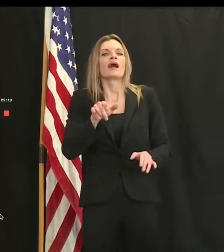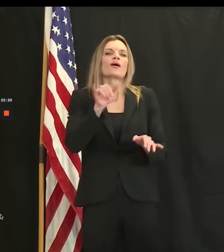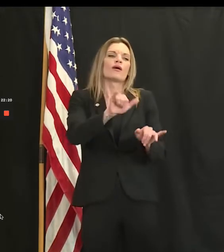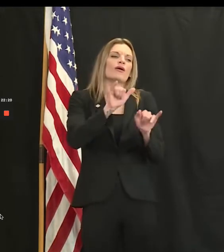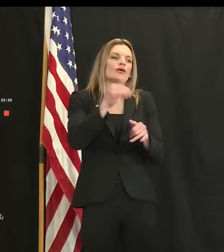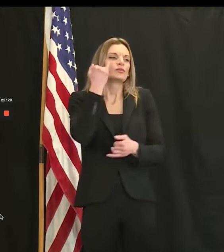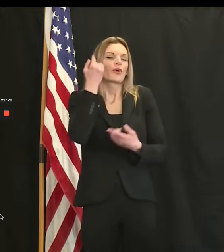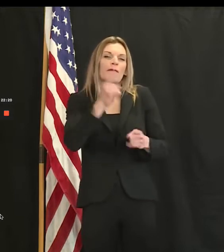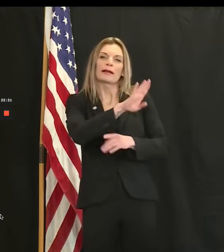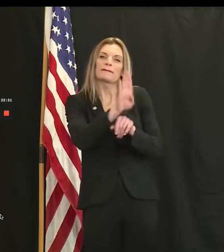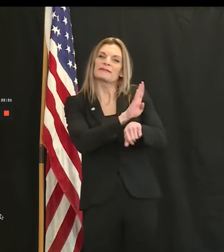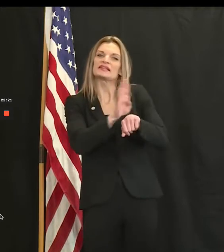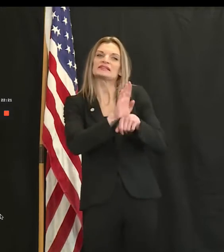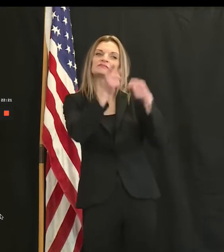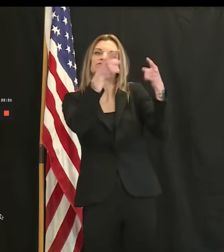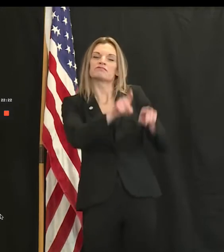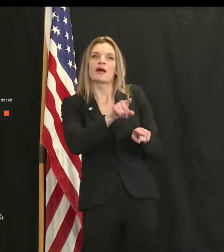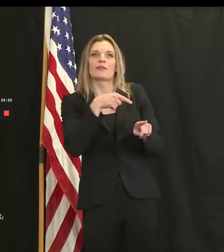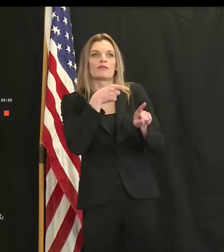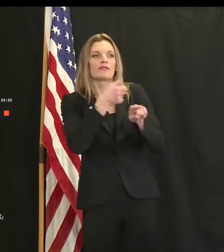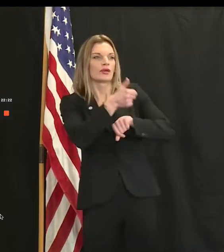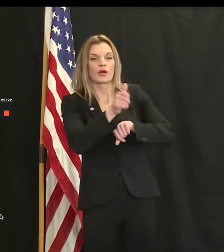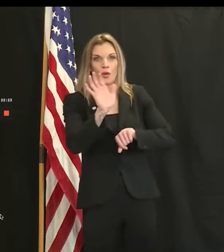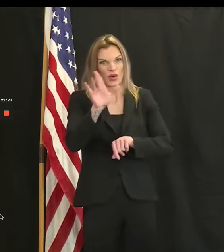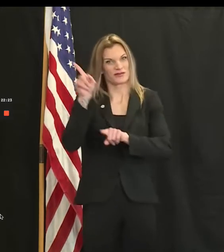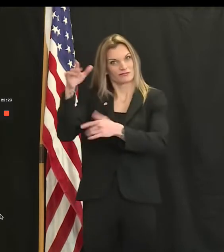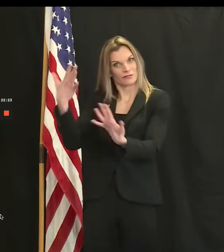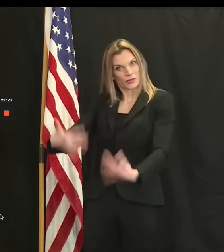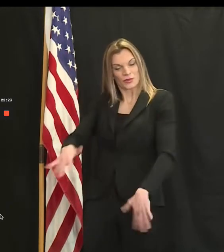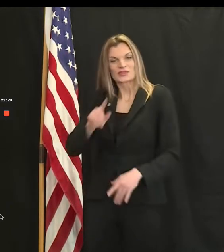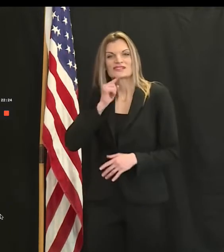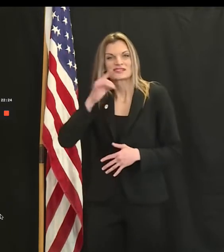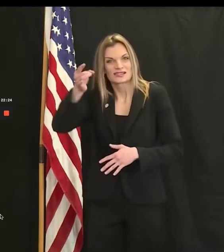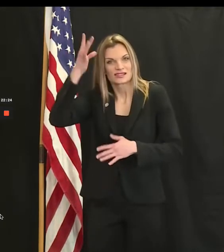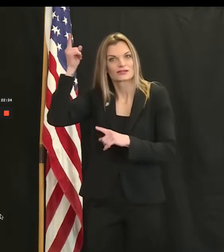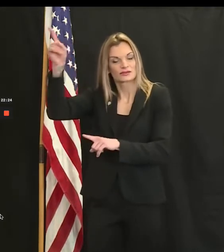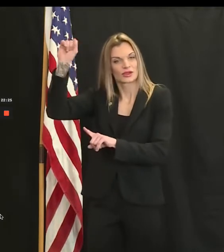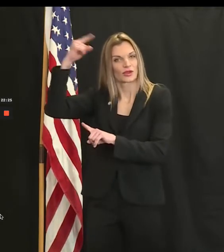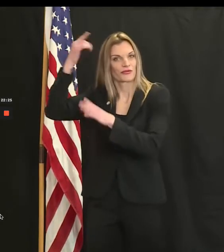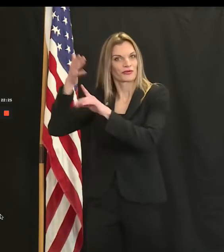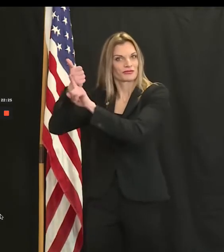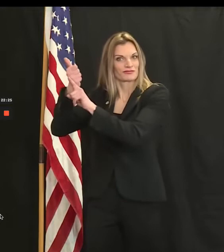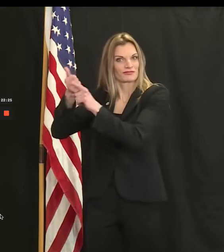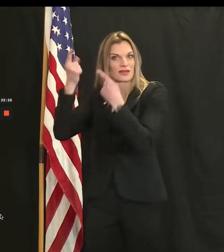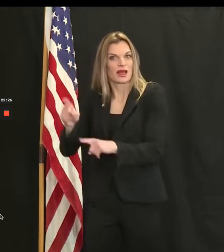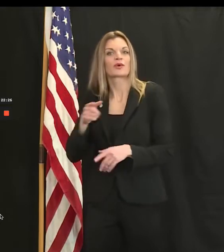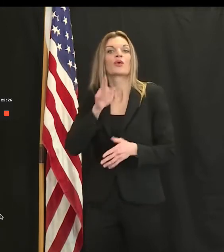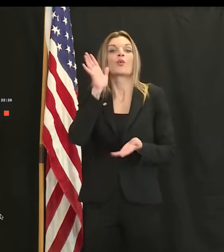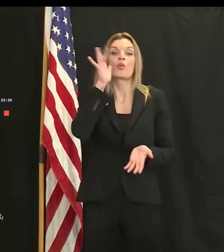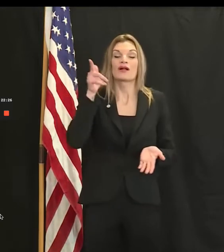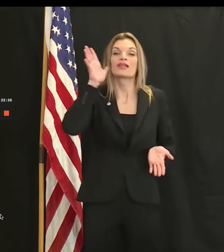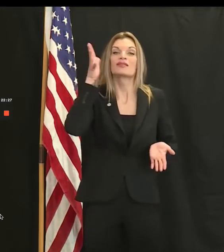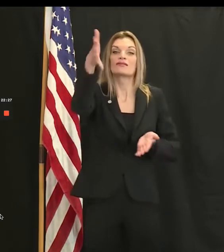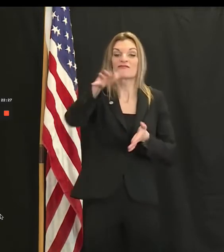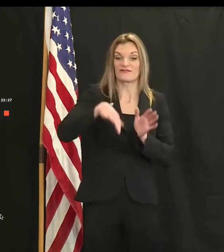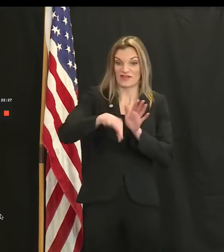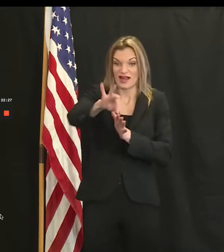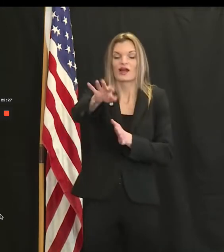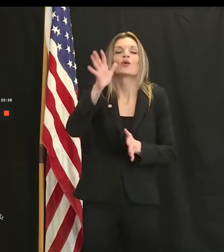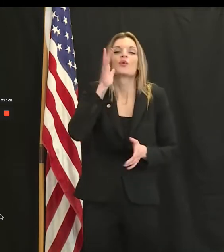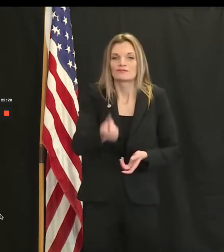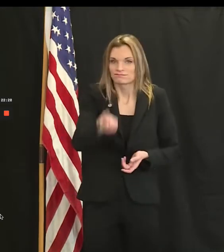supervise. As the evidence comes out, it would be plain for everybody to see why, in fact, charges were absolutely necessary in this case. So it goes